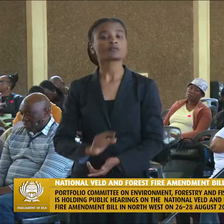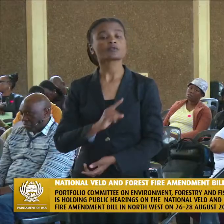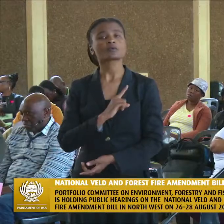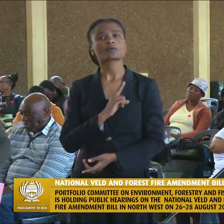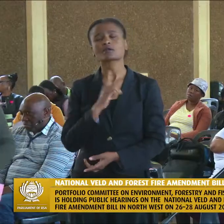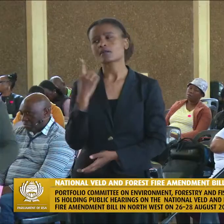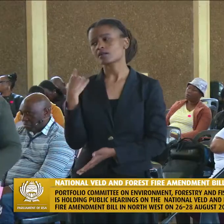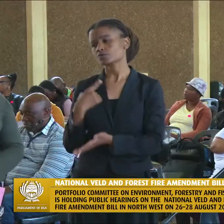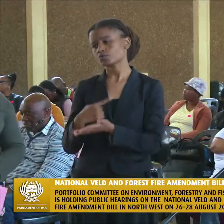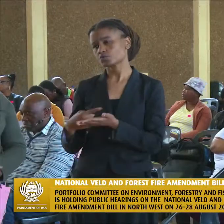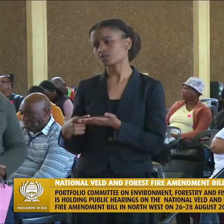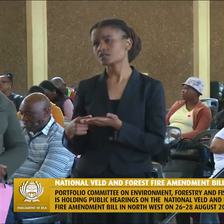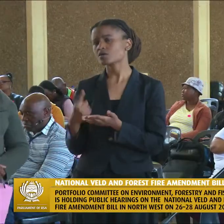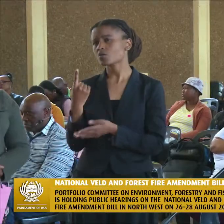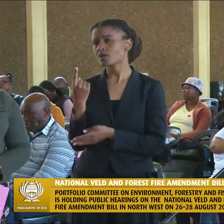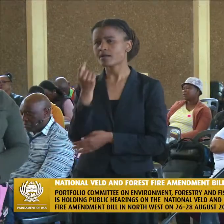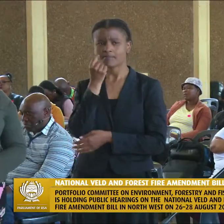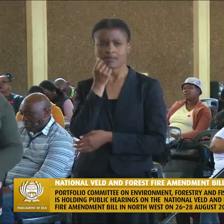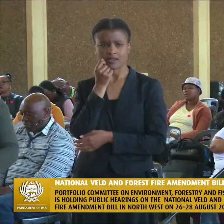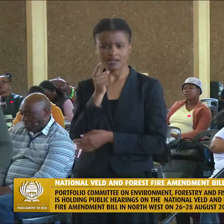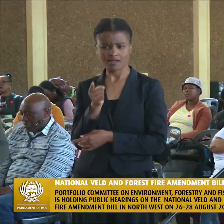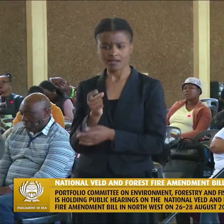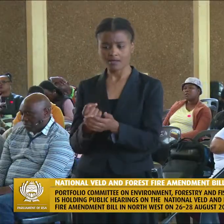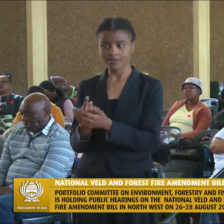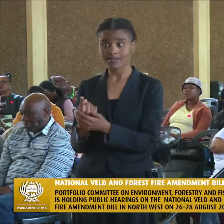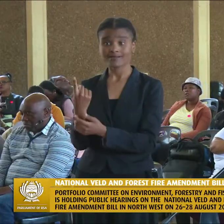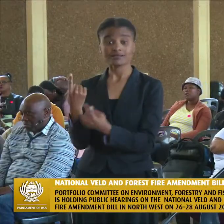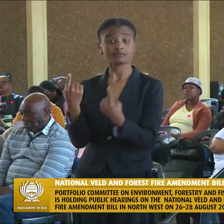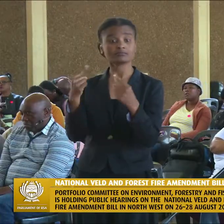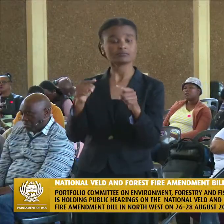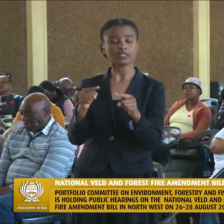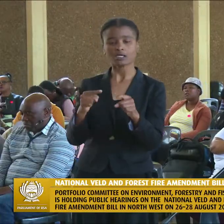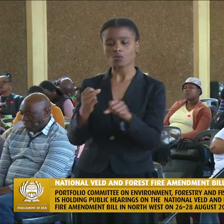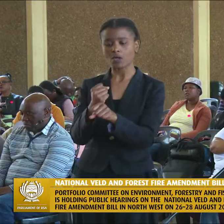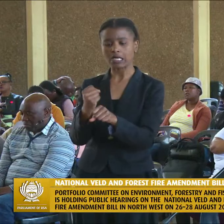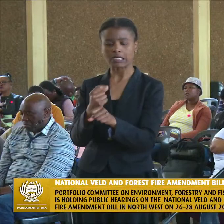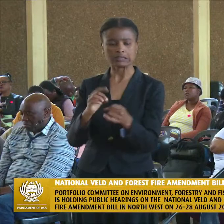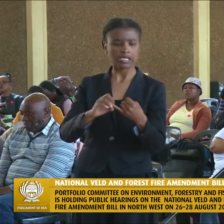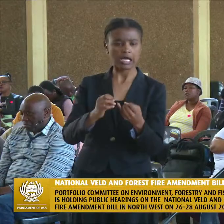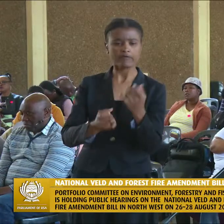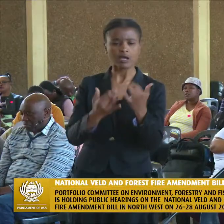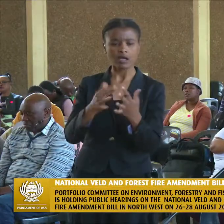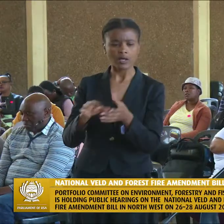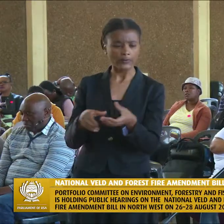last week there was a man who got injured while he was still